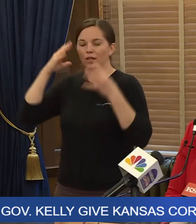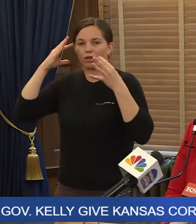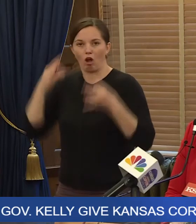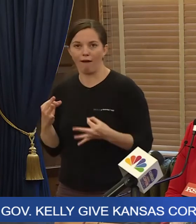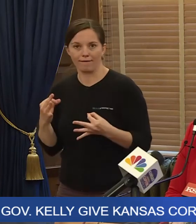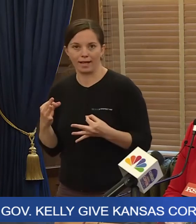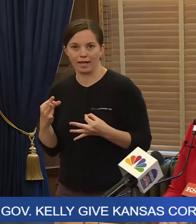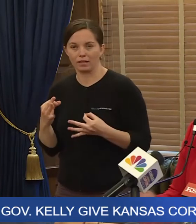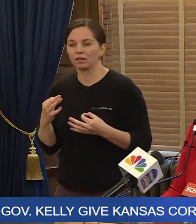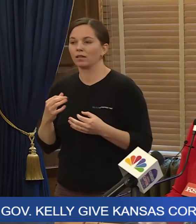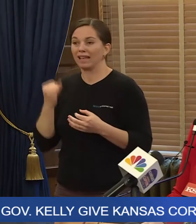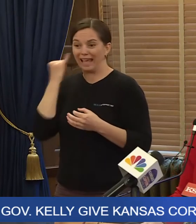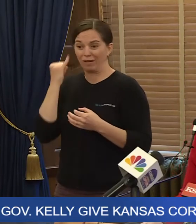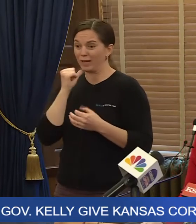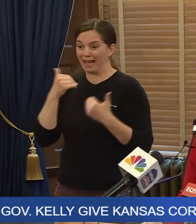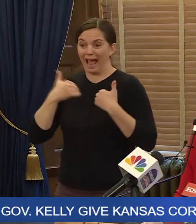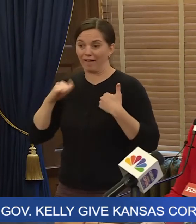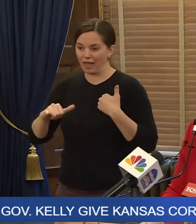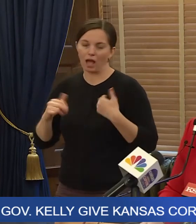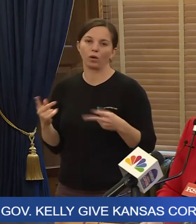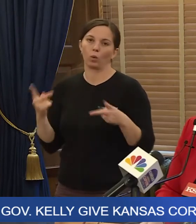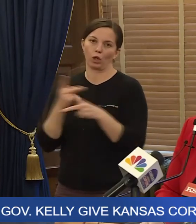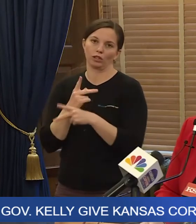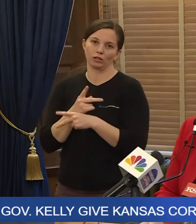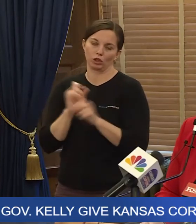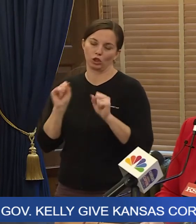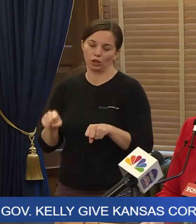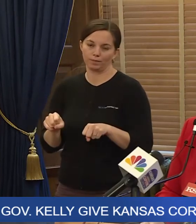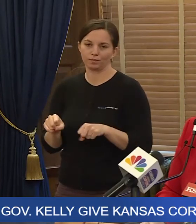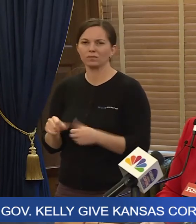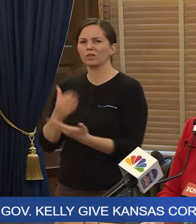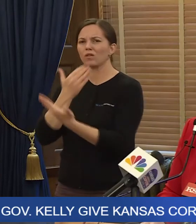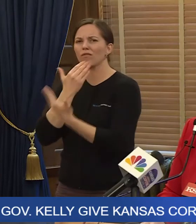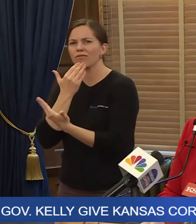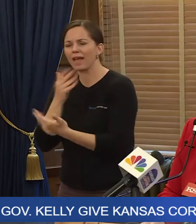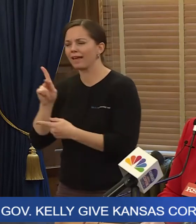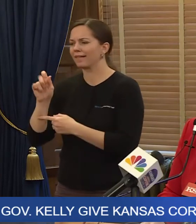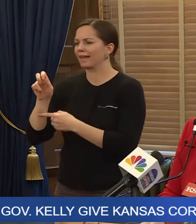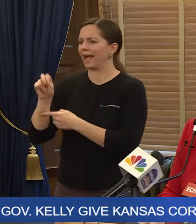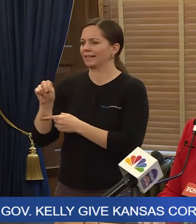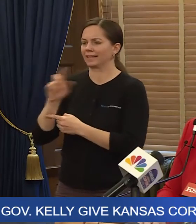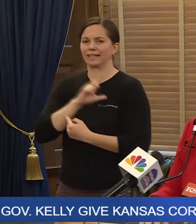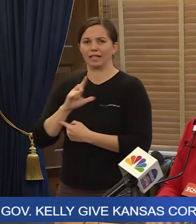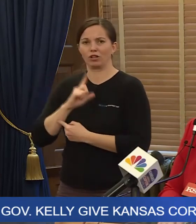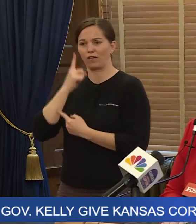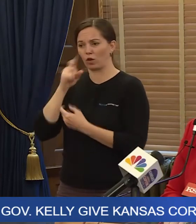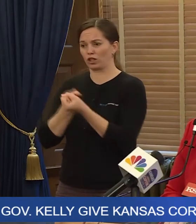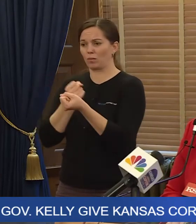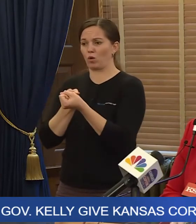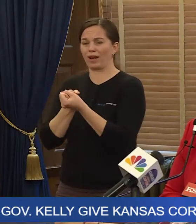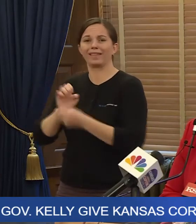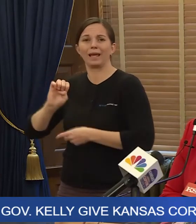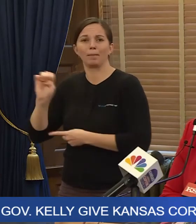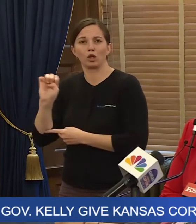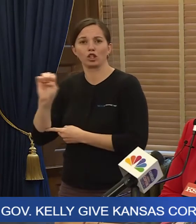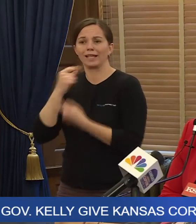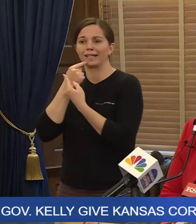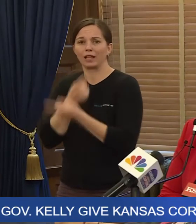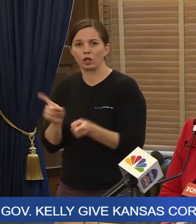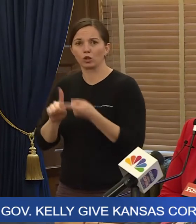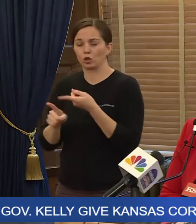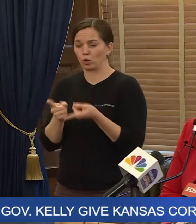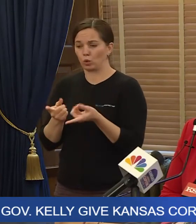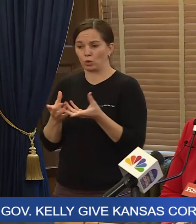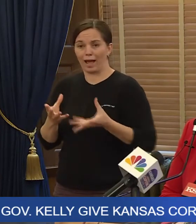be in a worse position. So I want to thank the Kansas legislature for supporting the emergency declaration in order for us to accept these